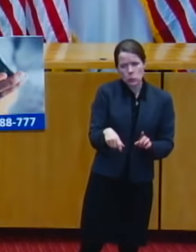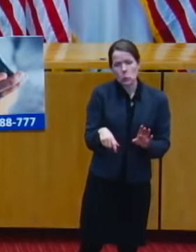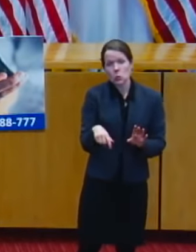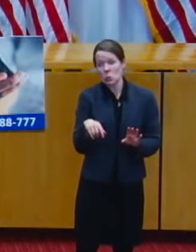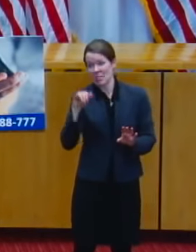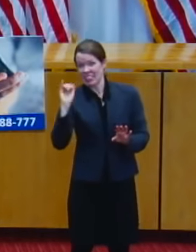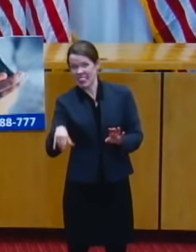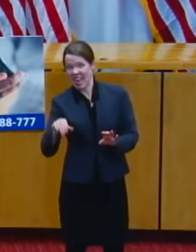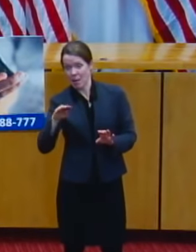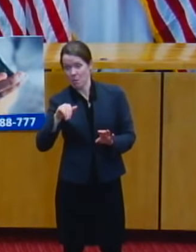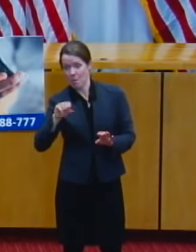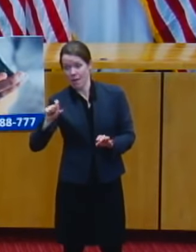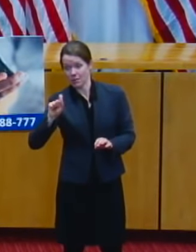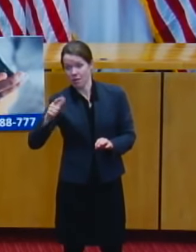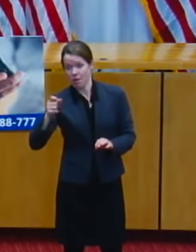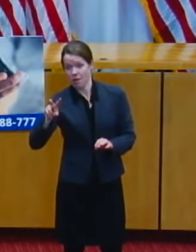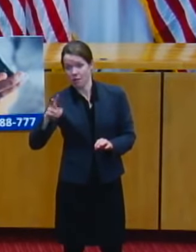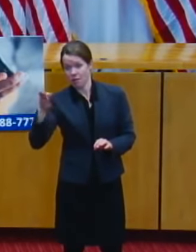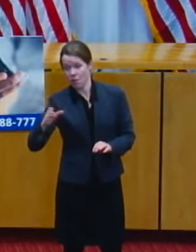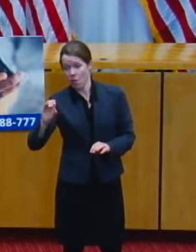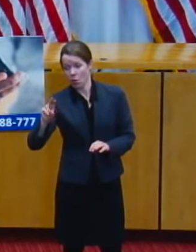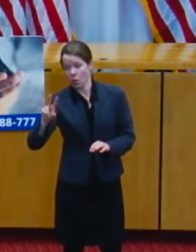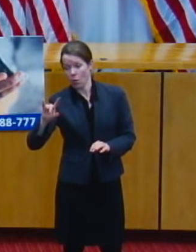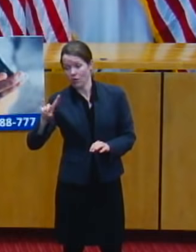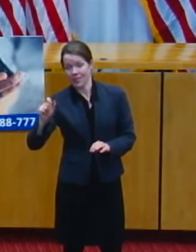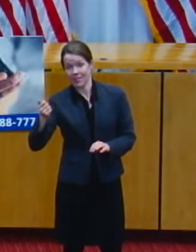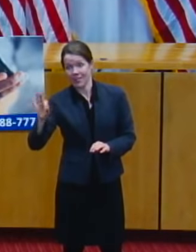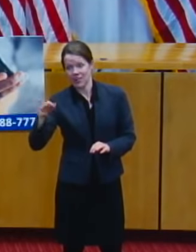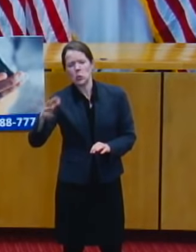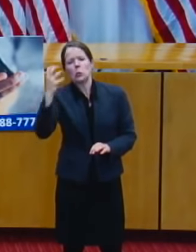multilingual capacity on that site. We have also, I give